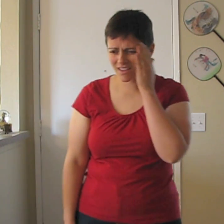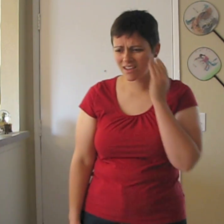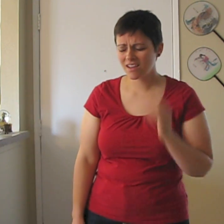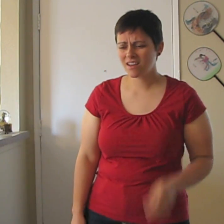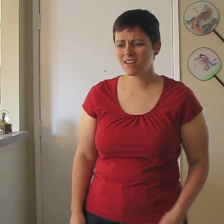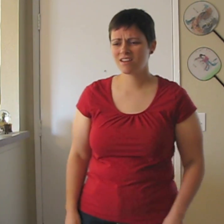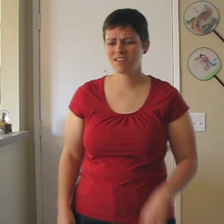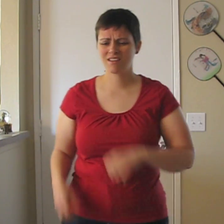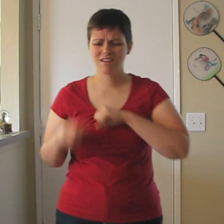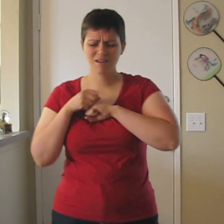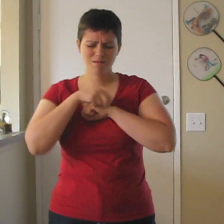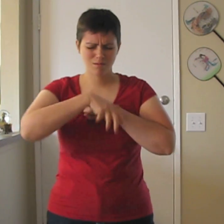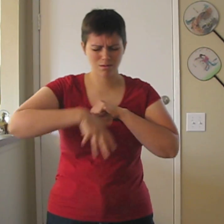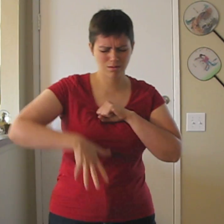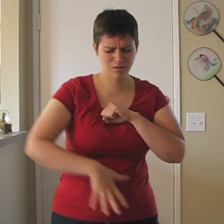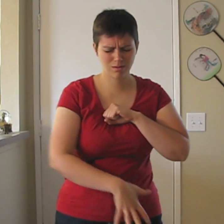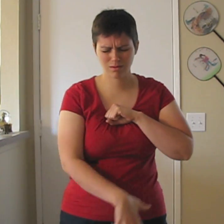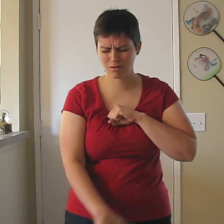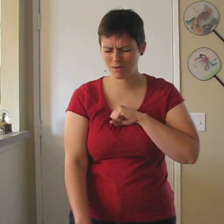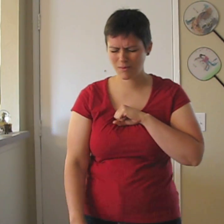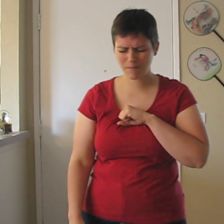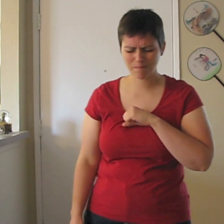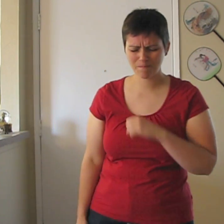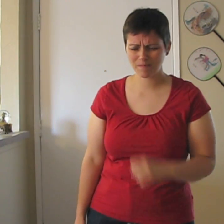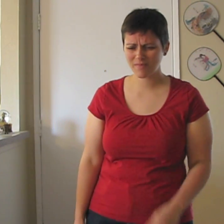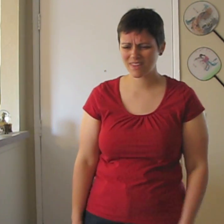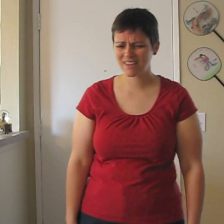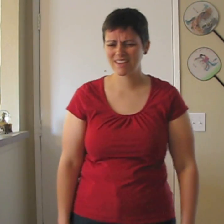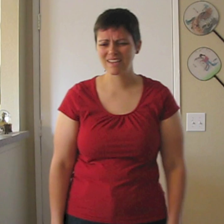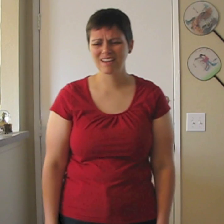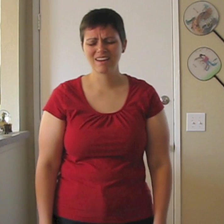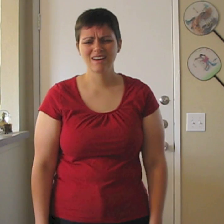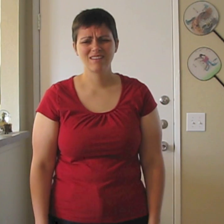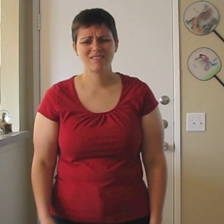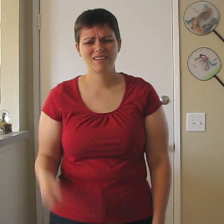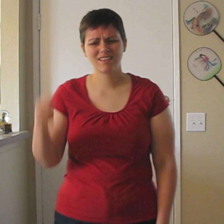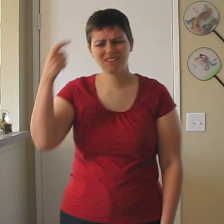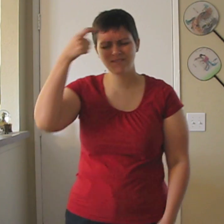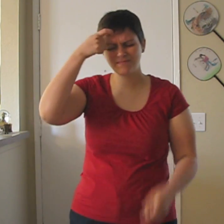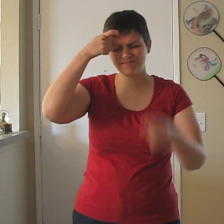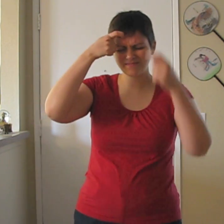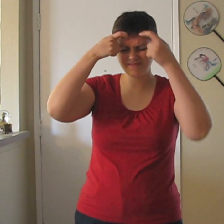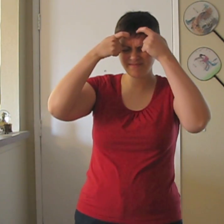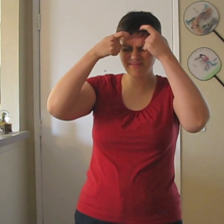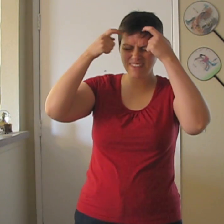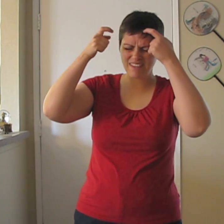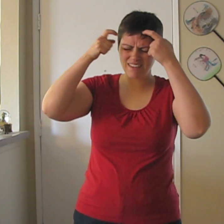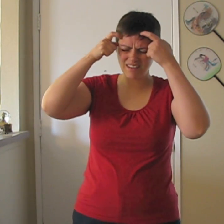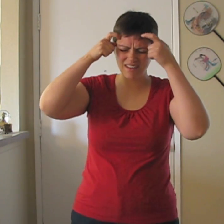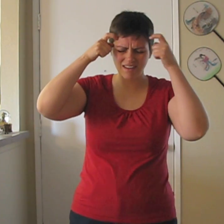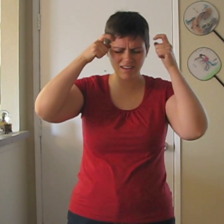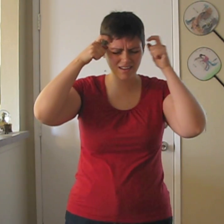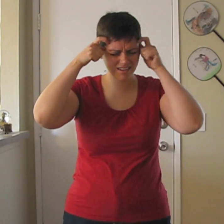looked alive. Blood poured from his body, from the thorns upon